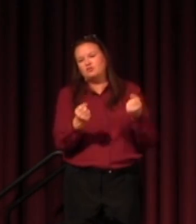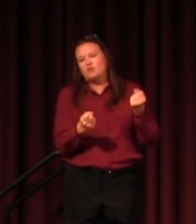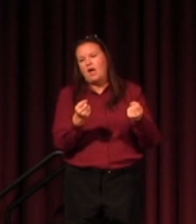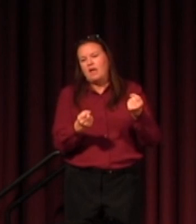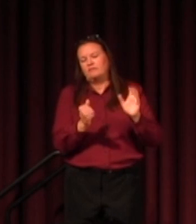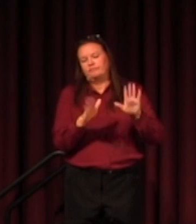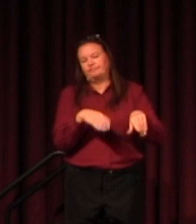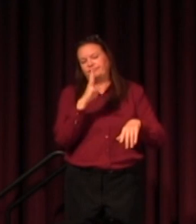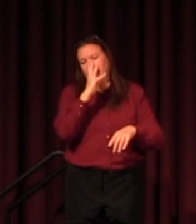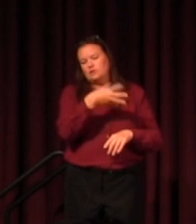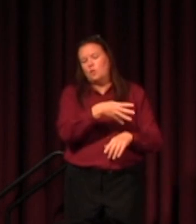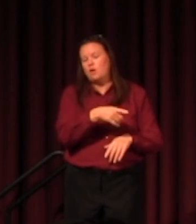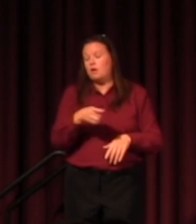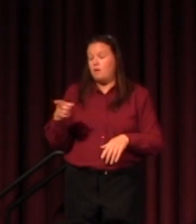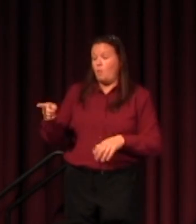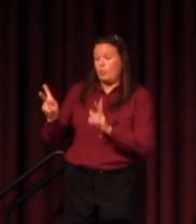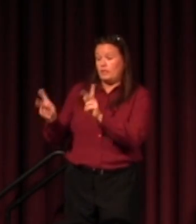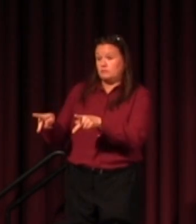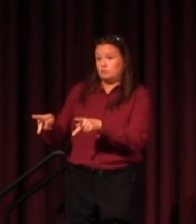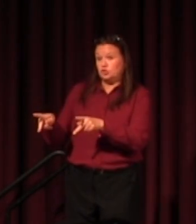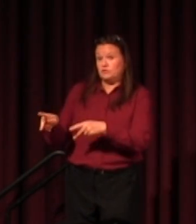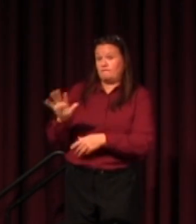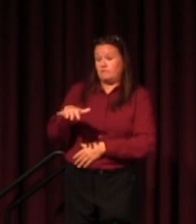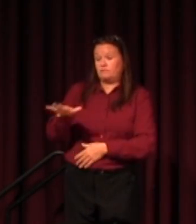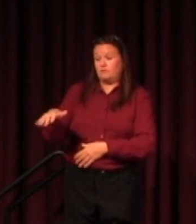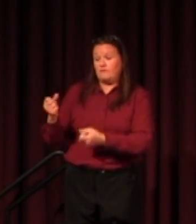Okay, let's keep going.